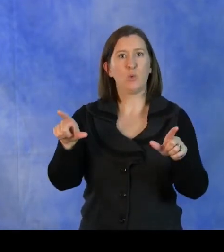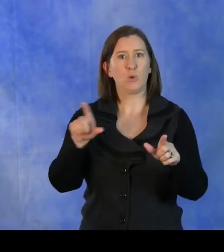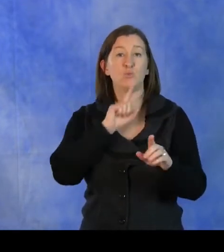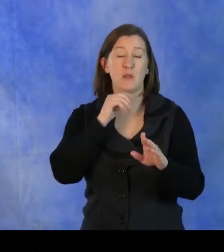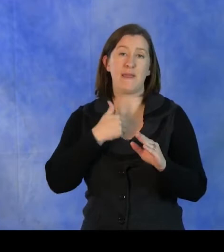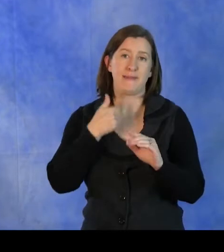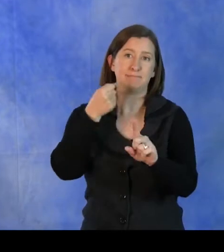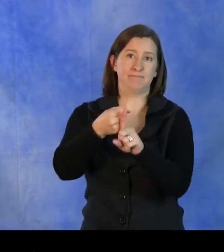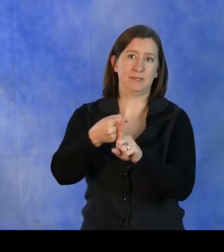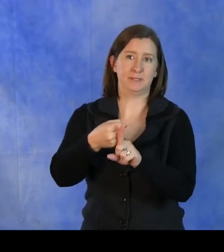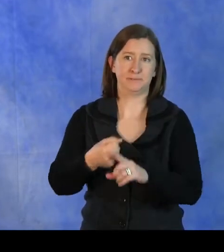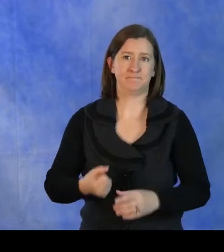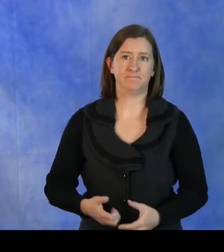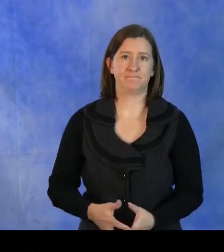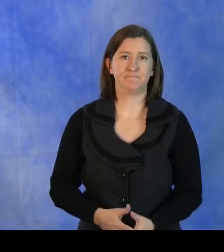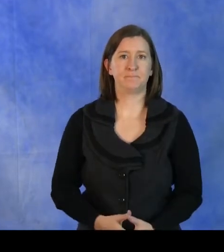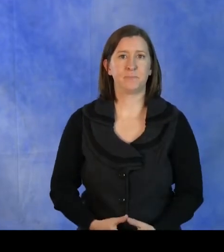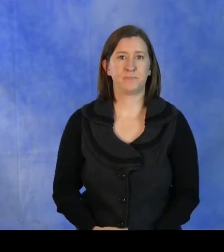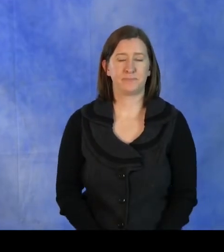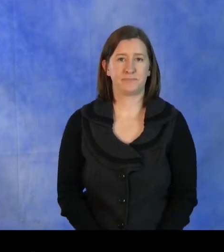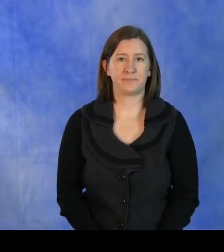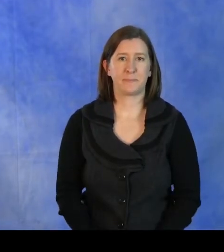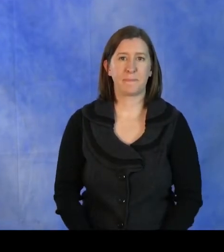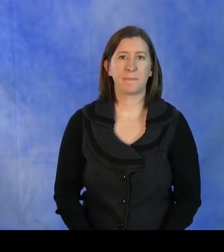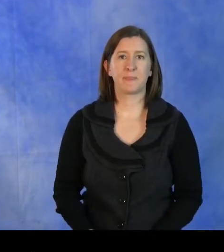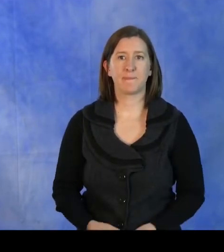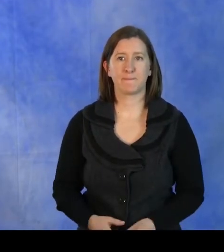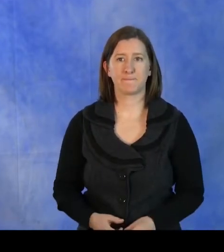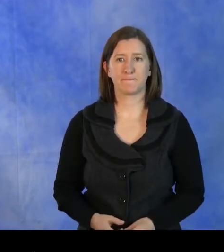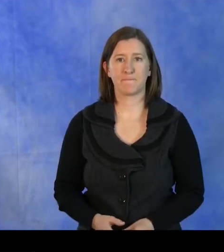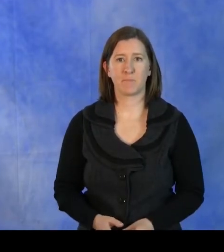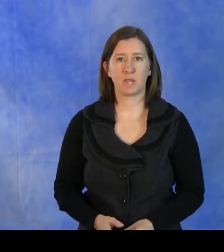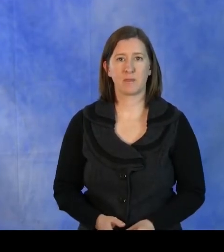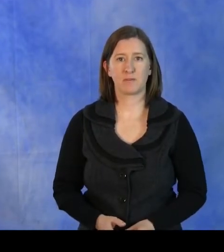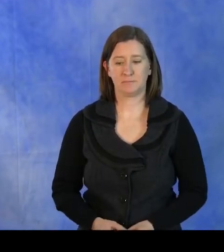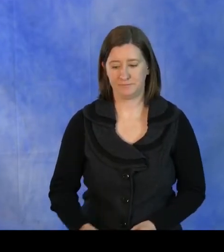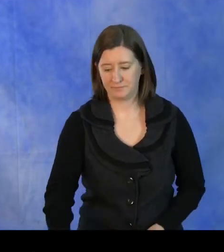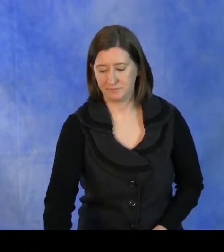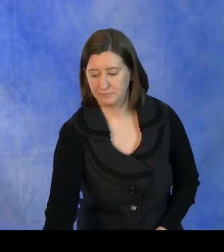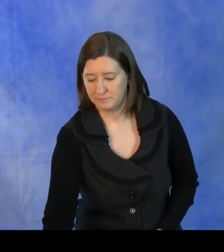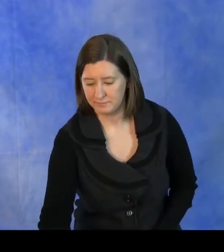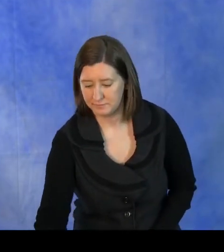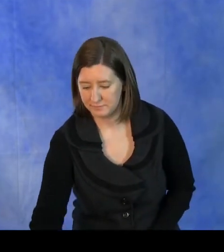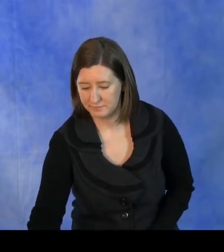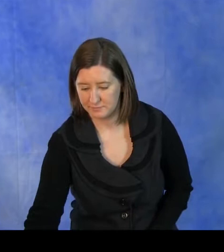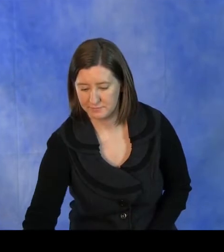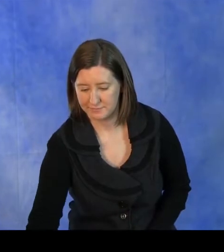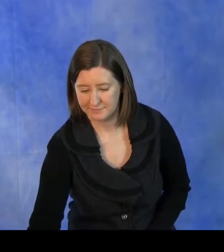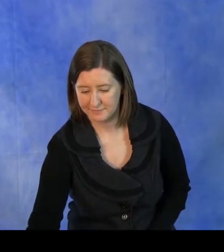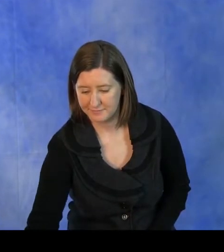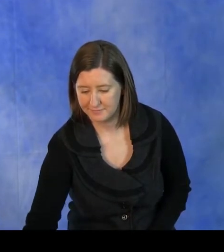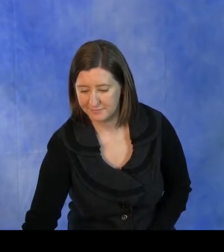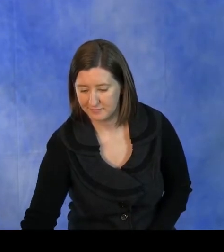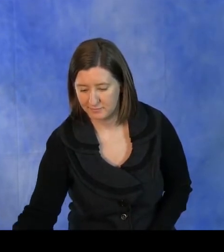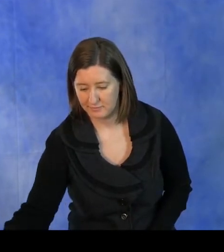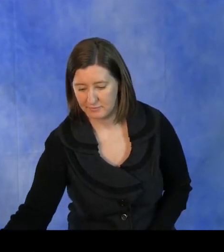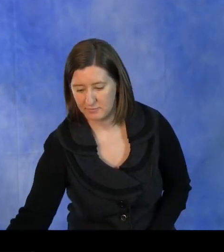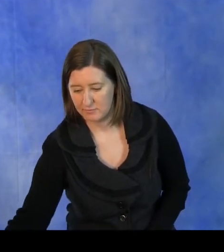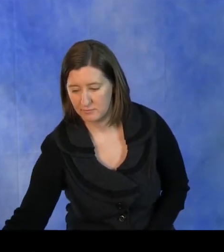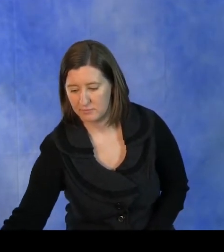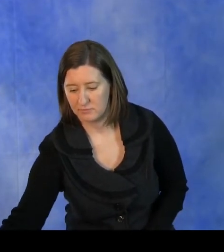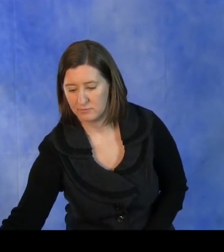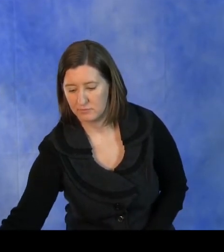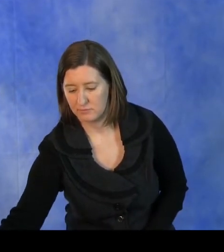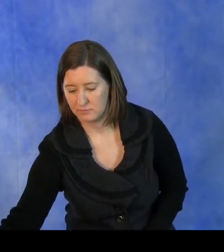and filled out forms. The parents and teachers were involved, and if